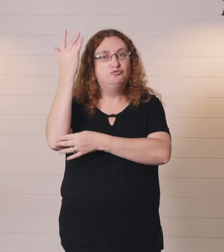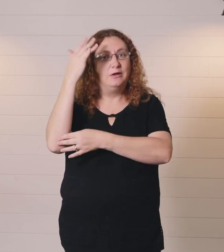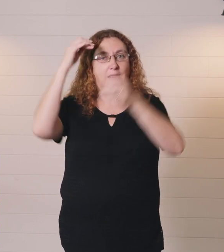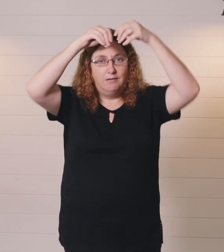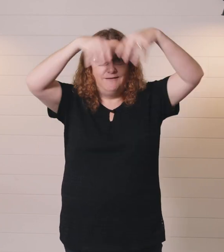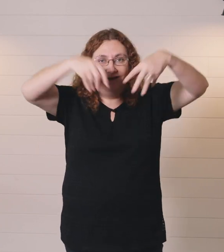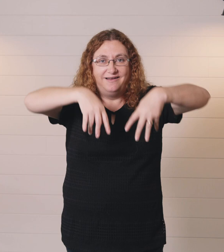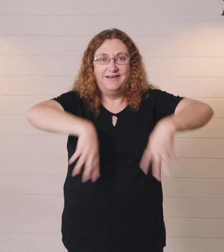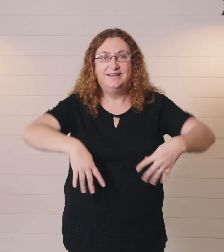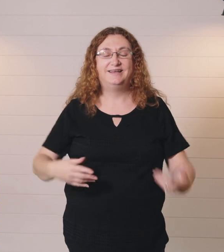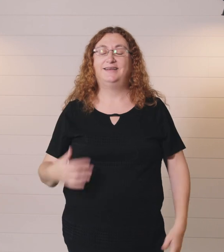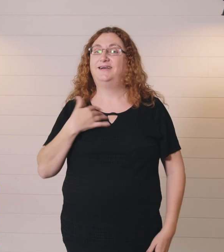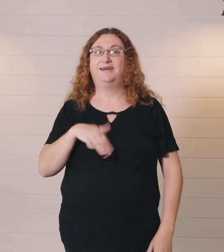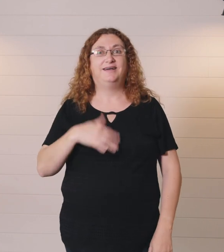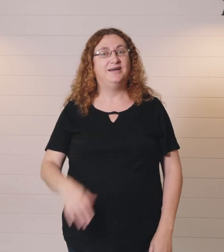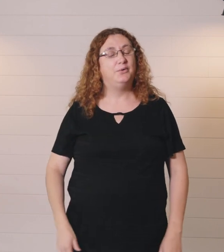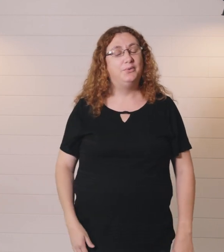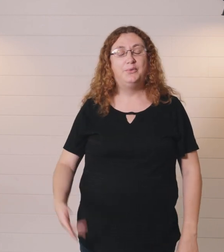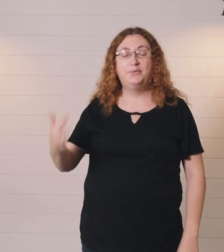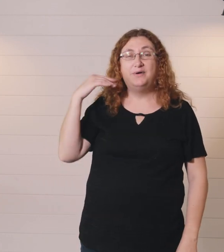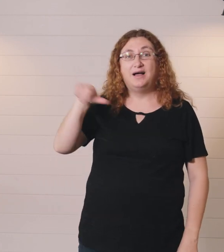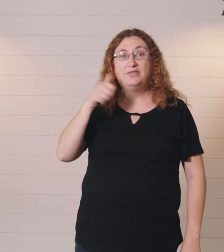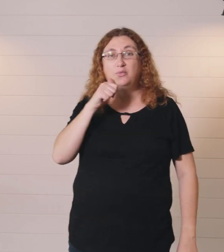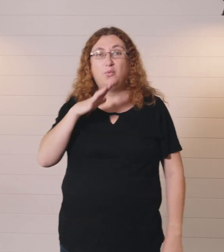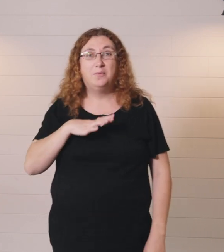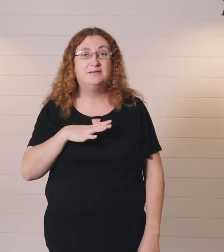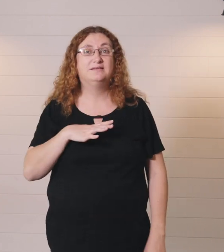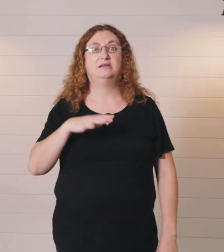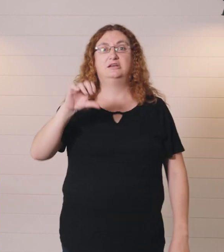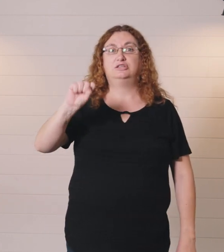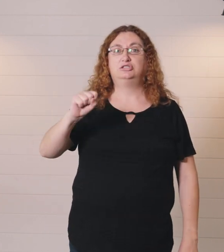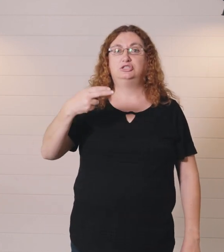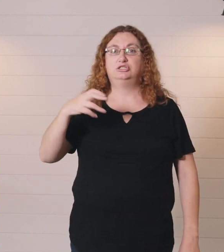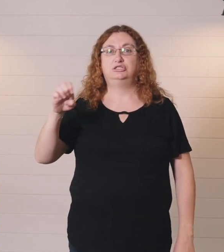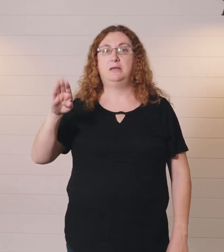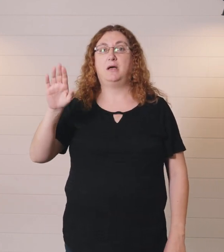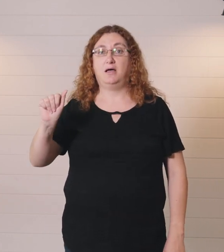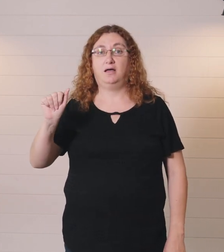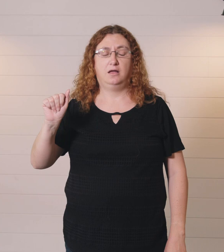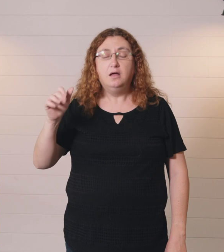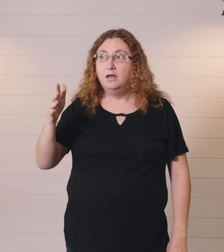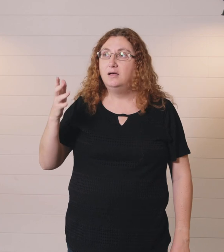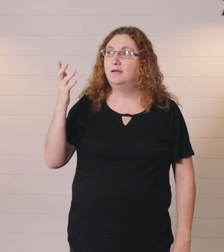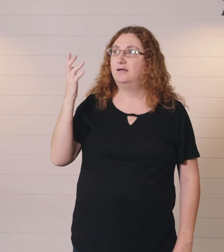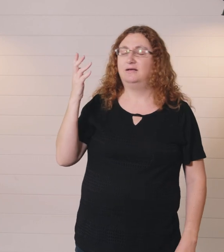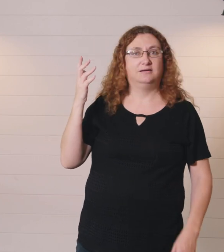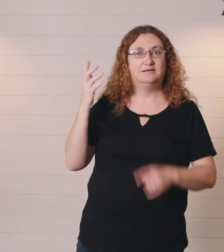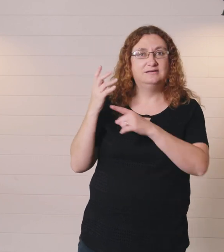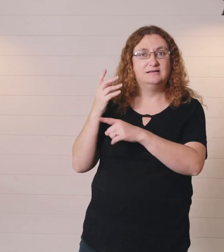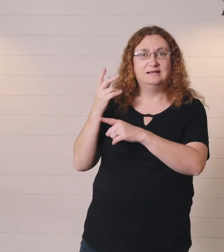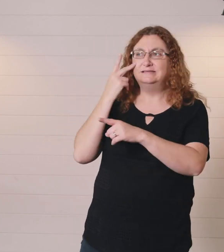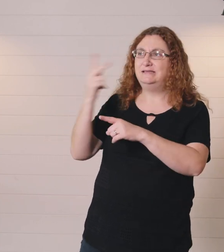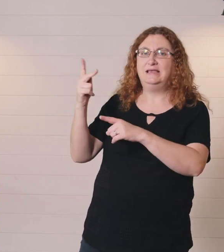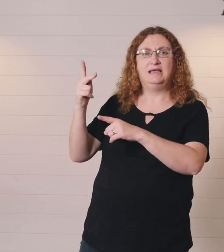an Ethiopian queen named Sheba comes for a visit. She is inspired and impressed by the God of Solomon, by the